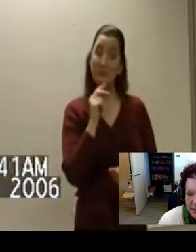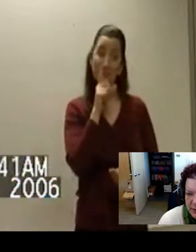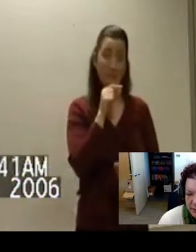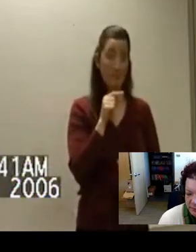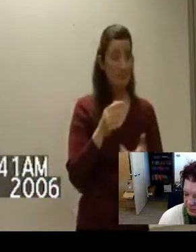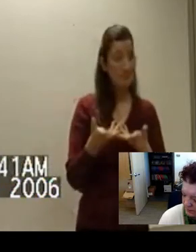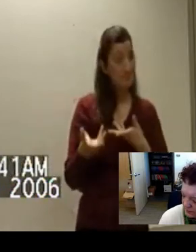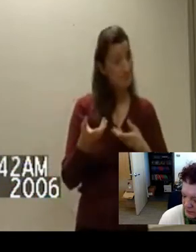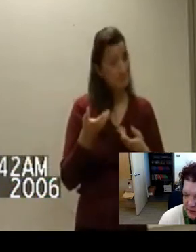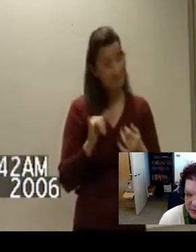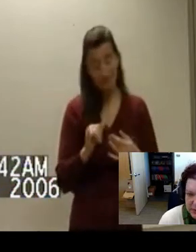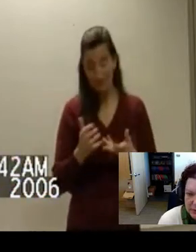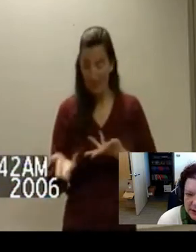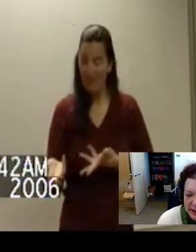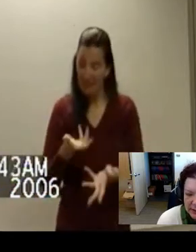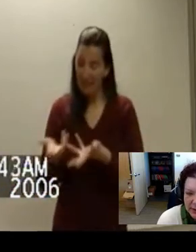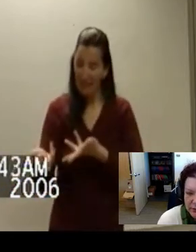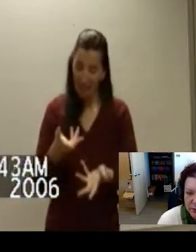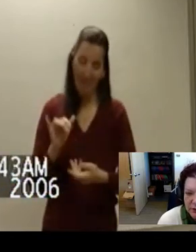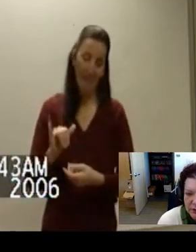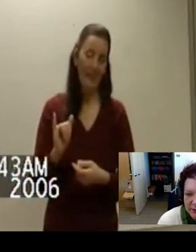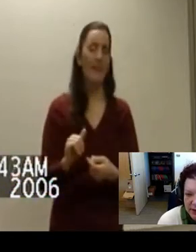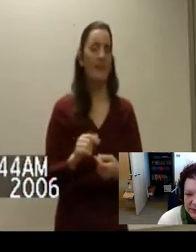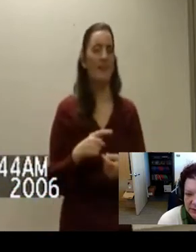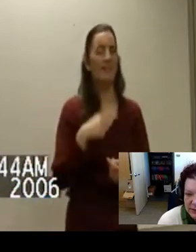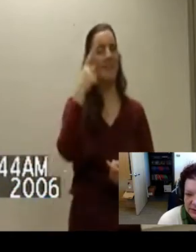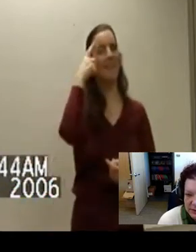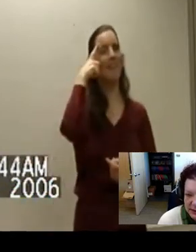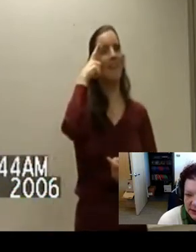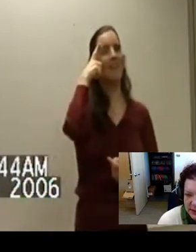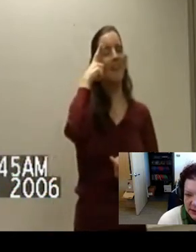So now, excuse me, now we're getting about 4 to 5 eggs every single day.